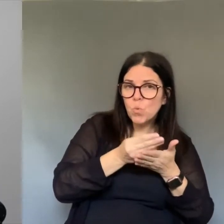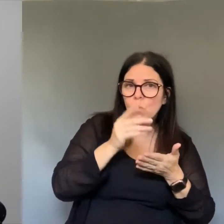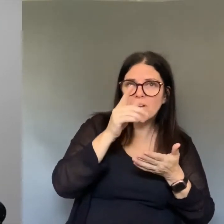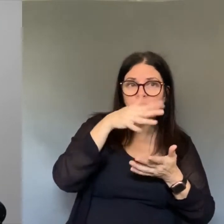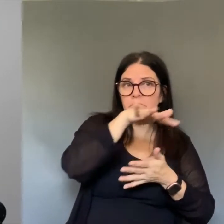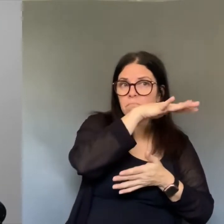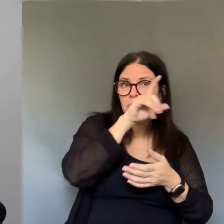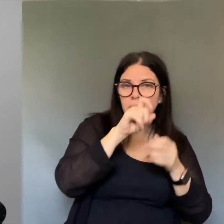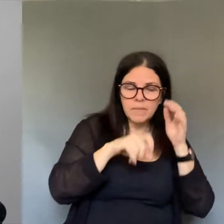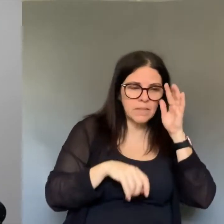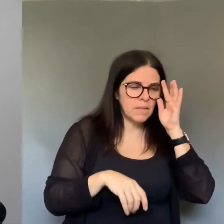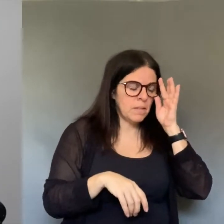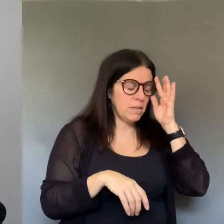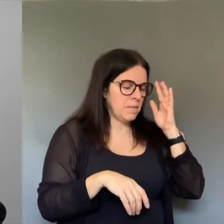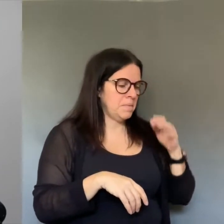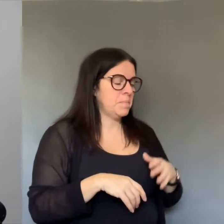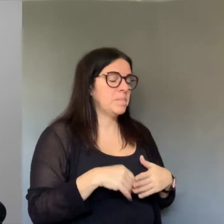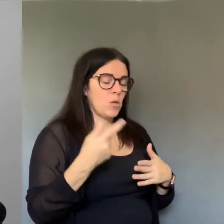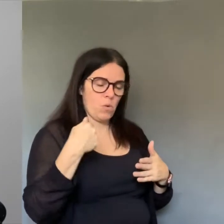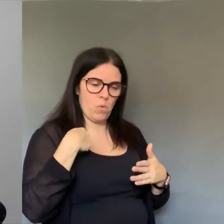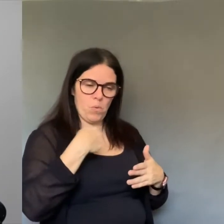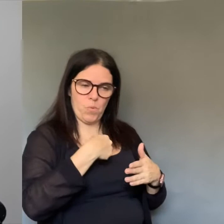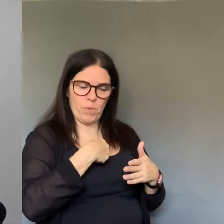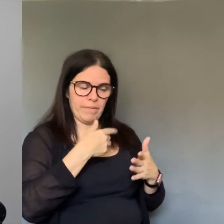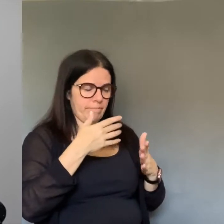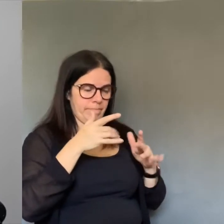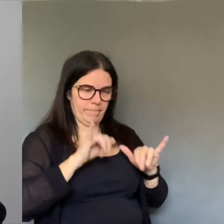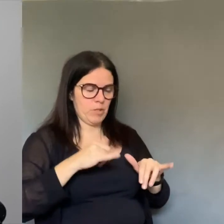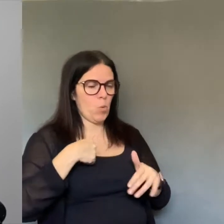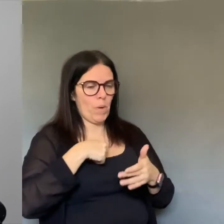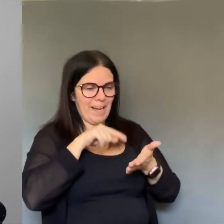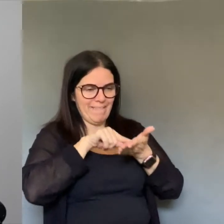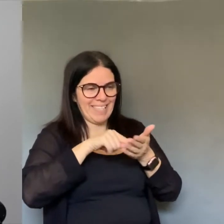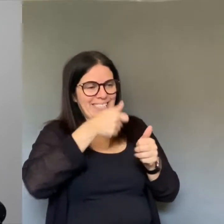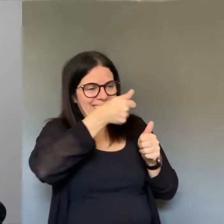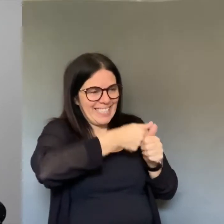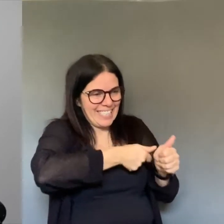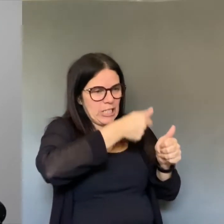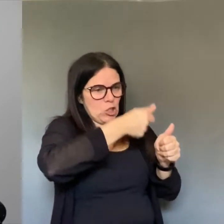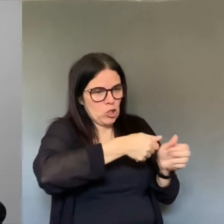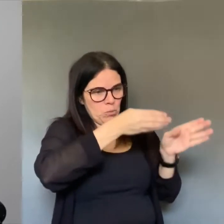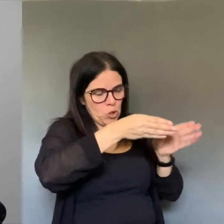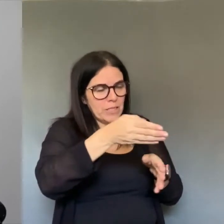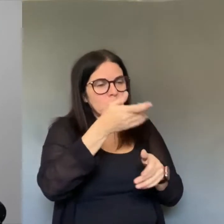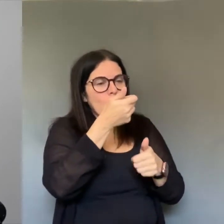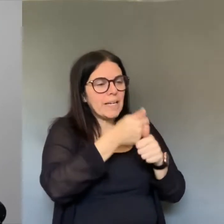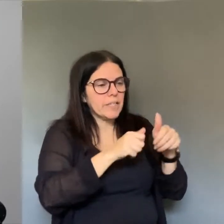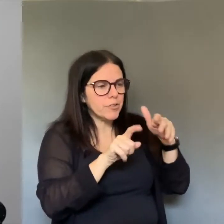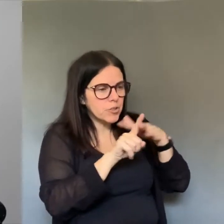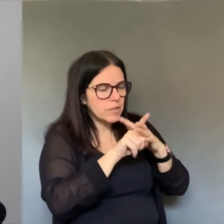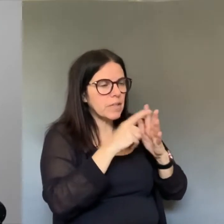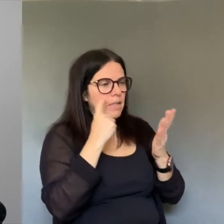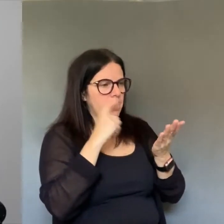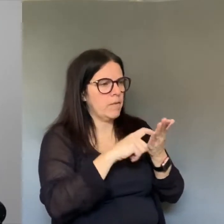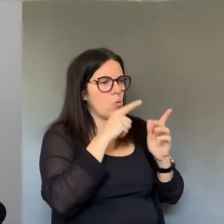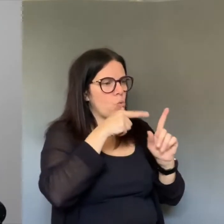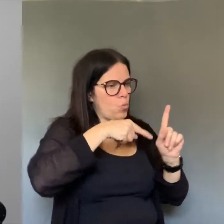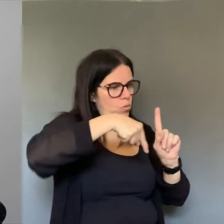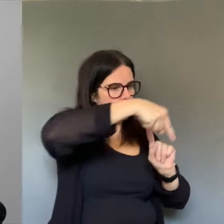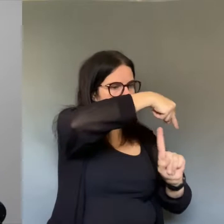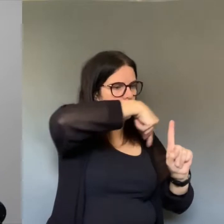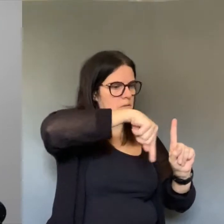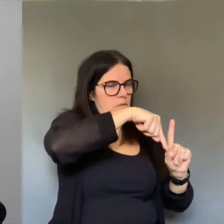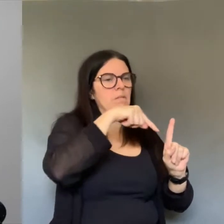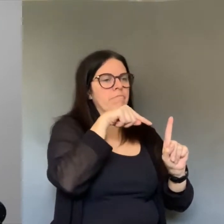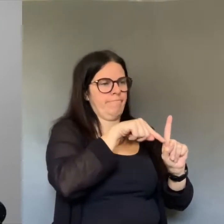But have you had to investigate any specific stores in the community? Or have there been raised concerns? As I said, we do